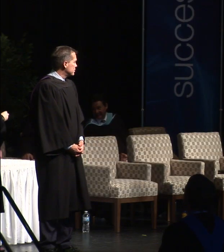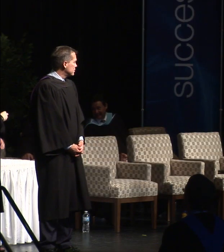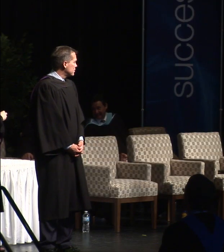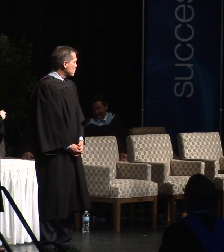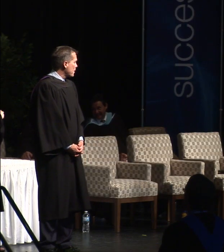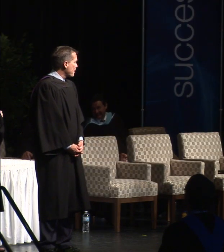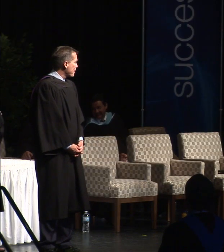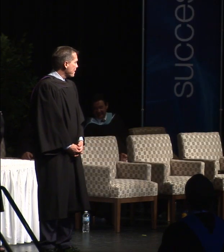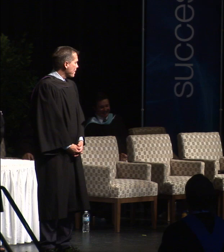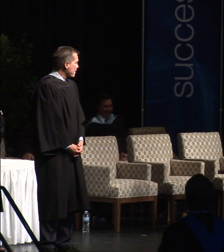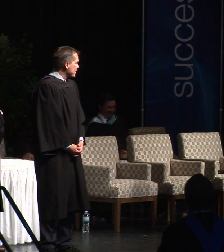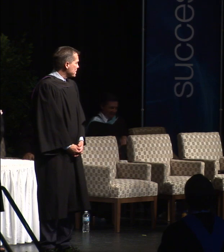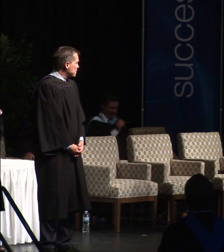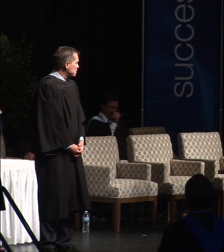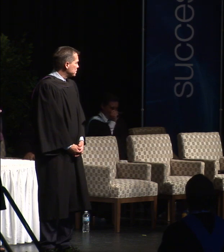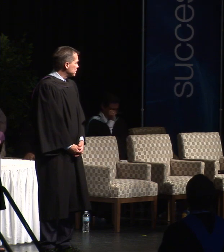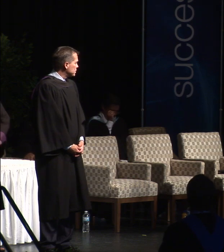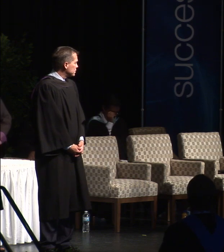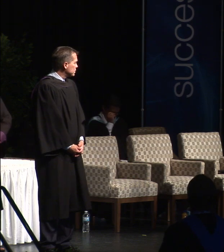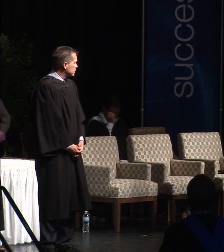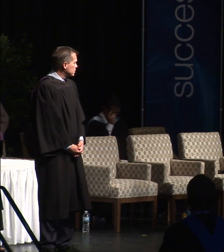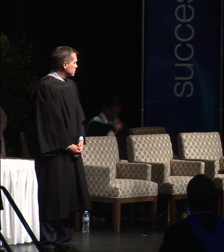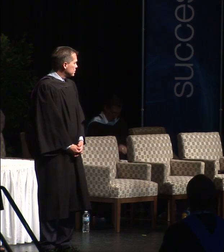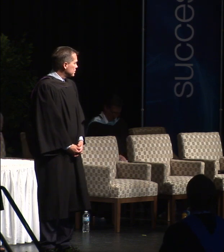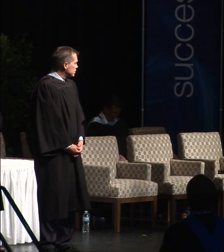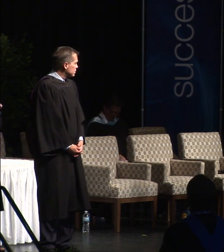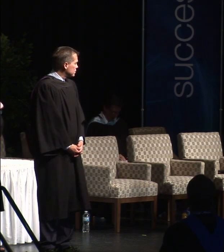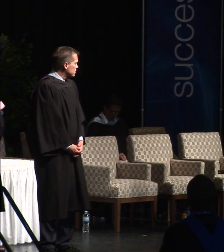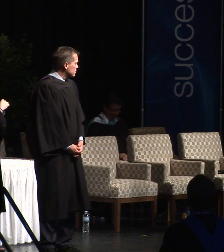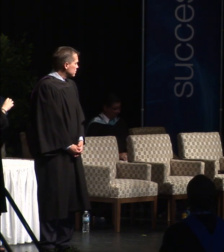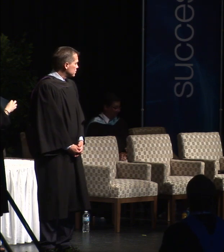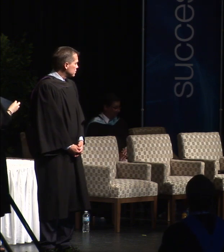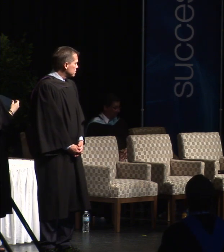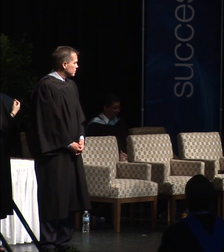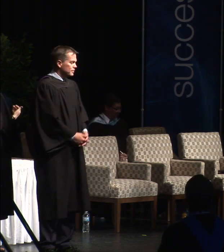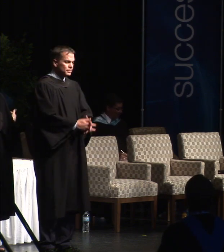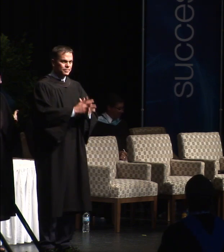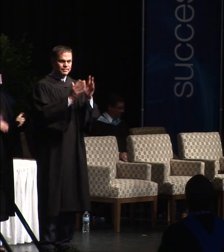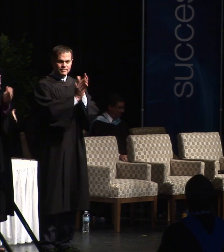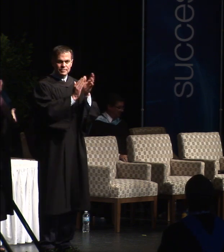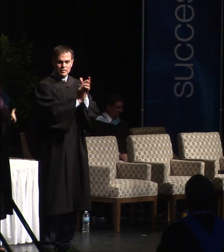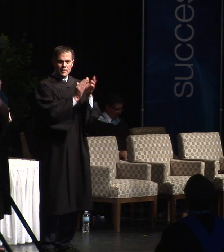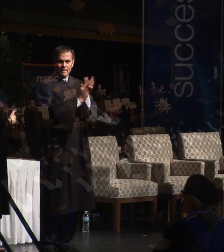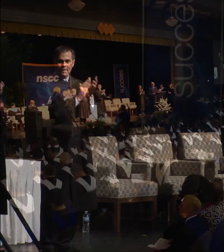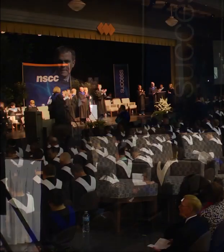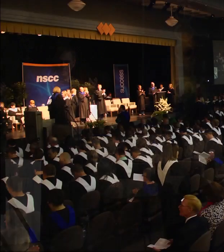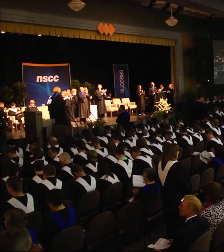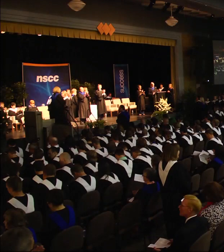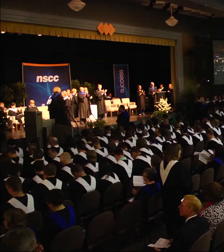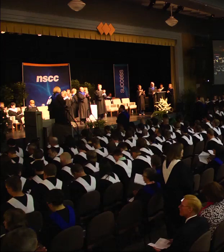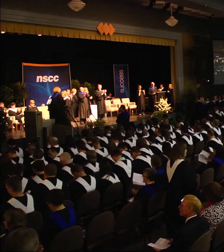Mr. President, ladies and gentlemen, the graduates in human services.